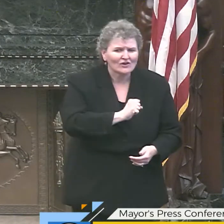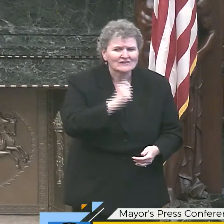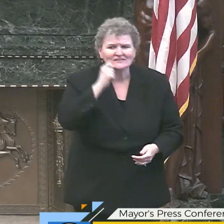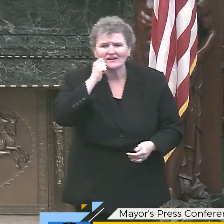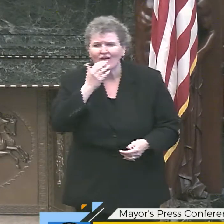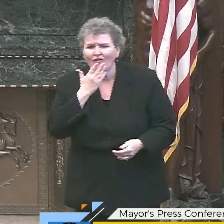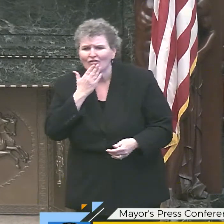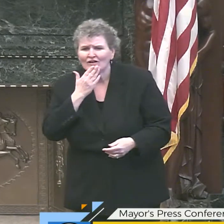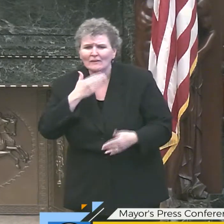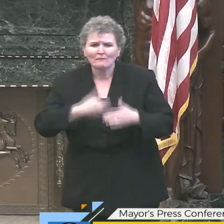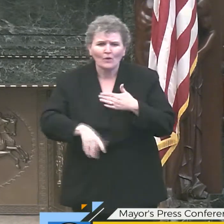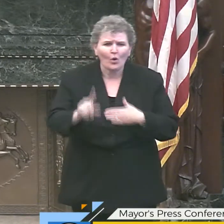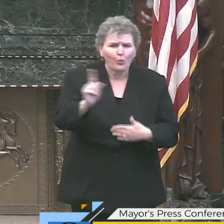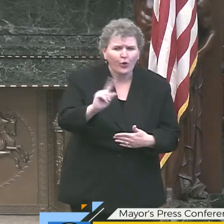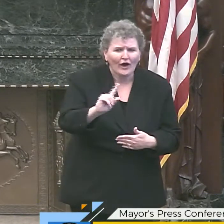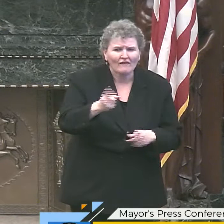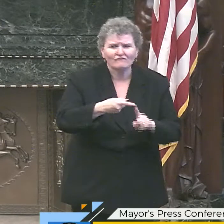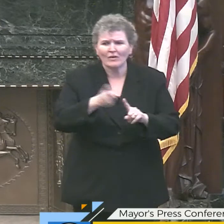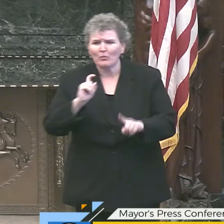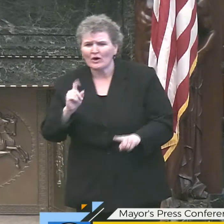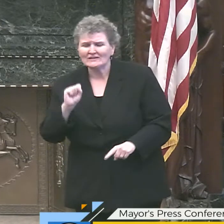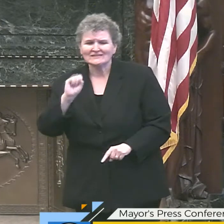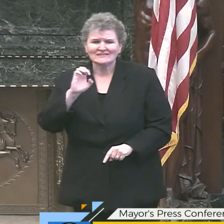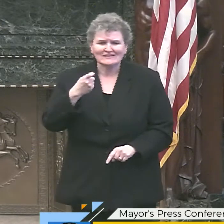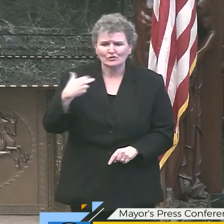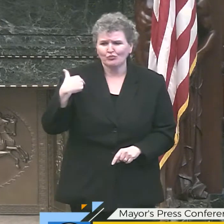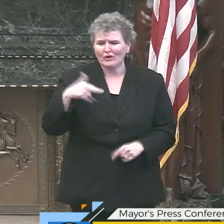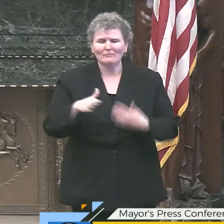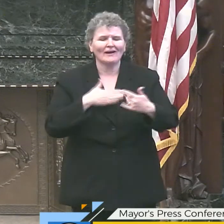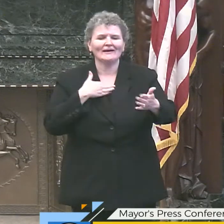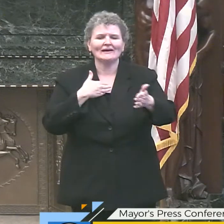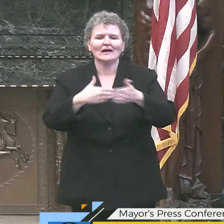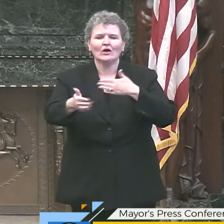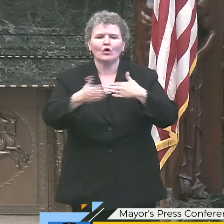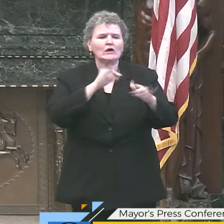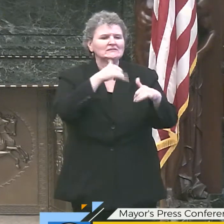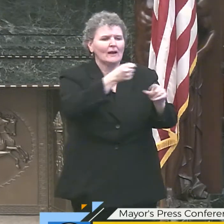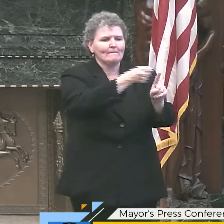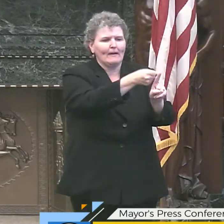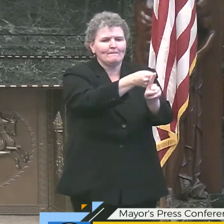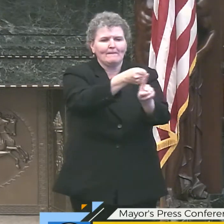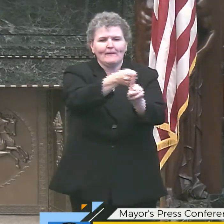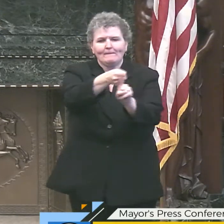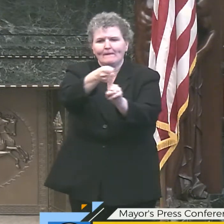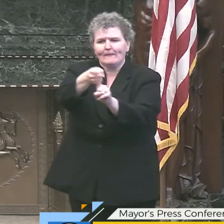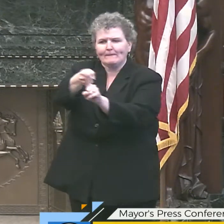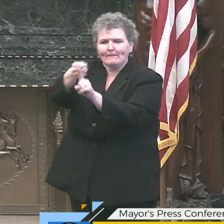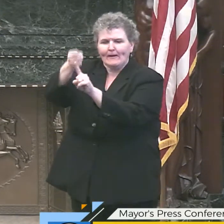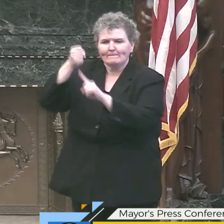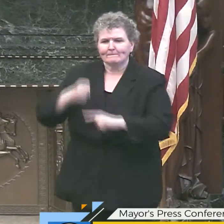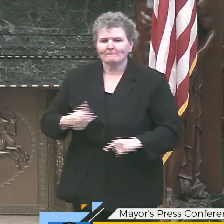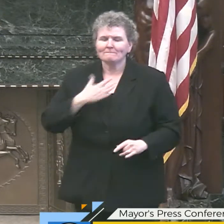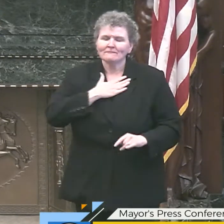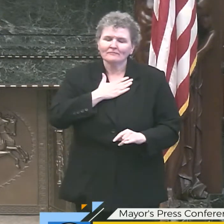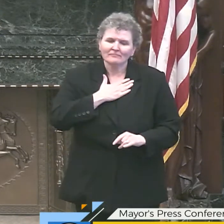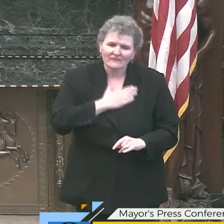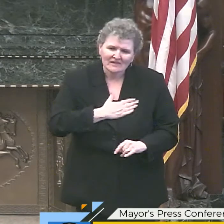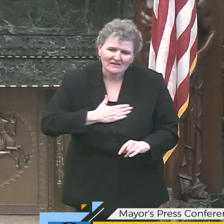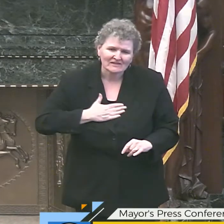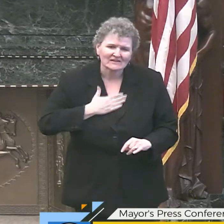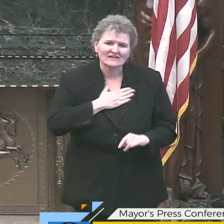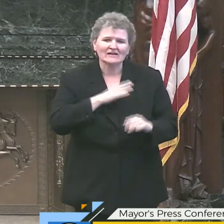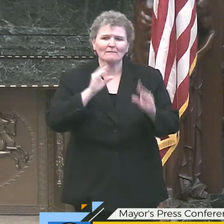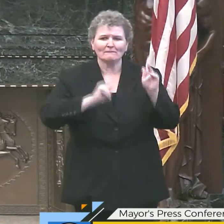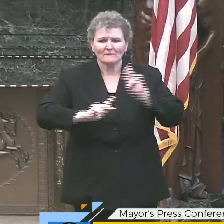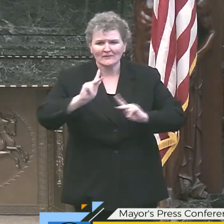ability, sex, or religion. So let this be an important reminder to residents of the city and this entire region. No one, even residents